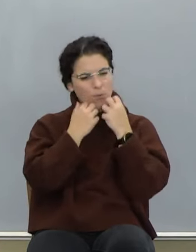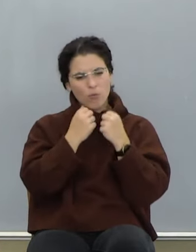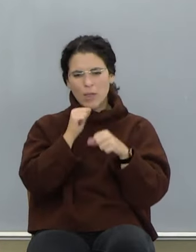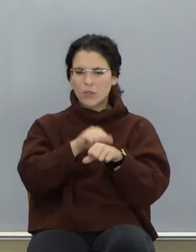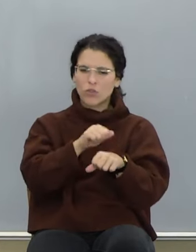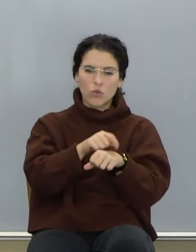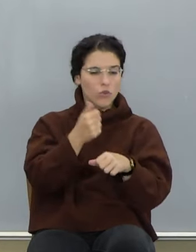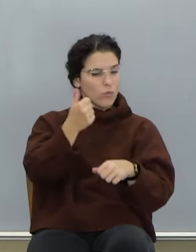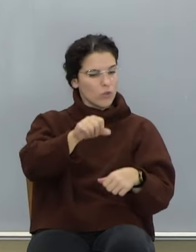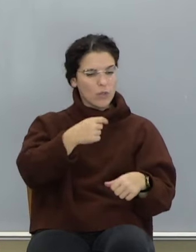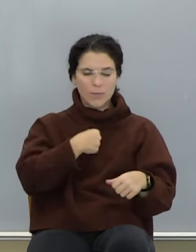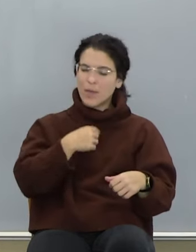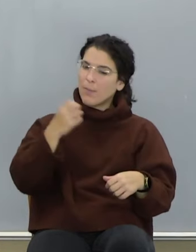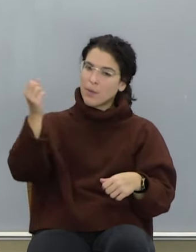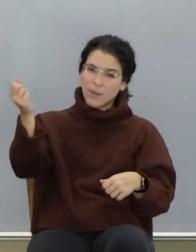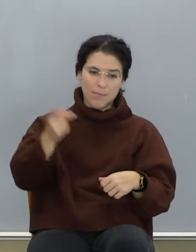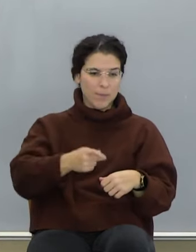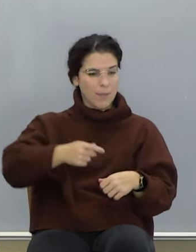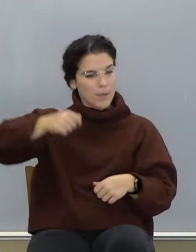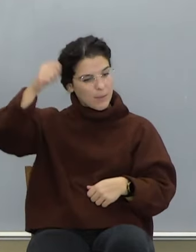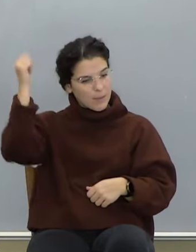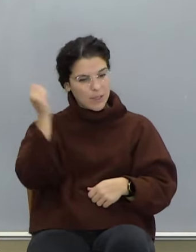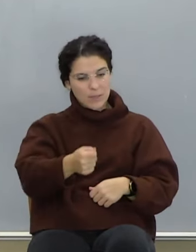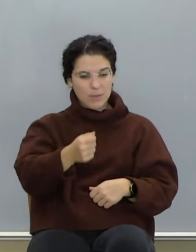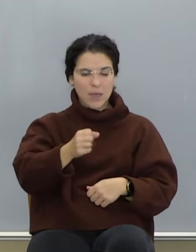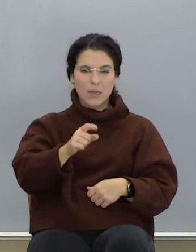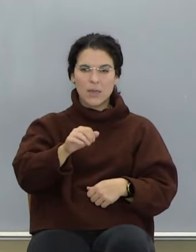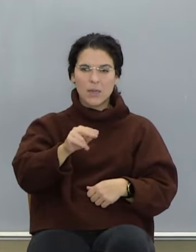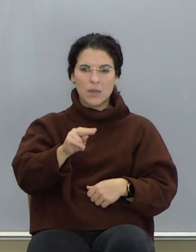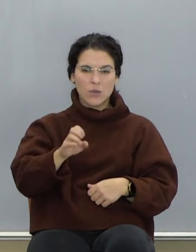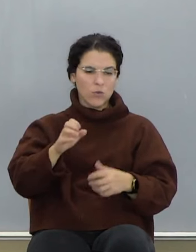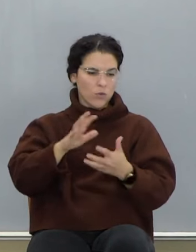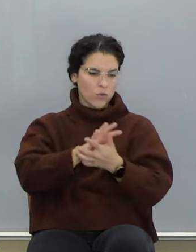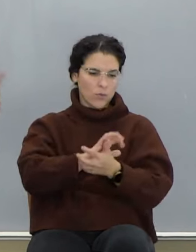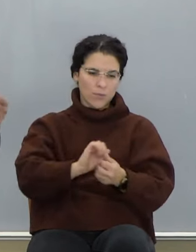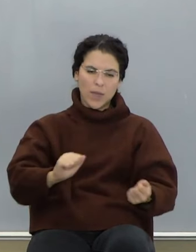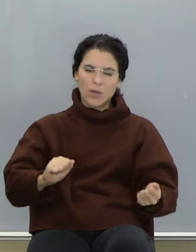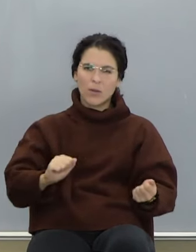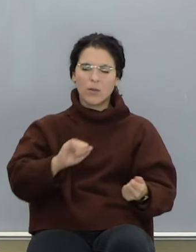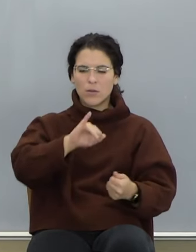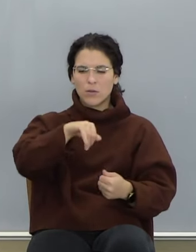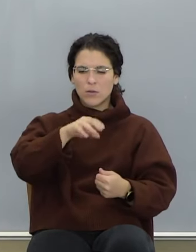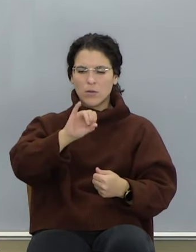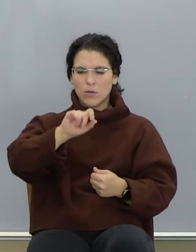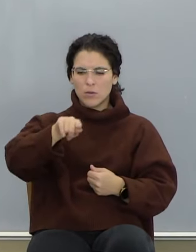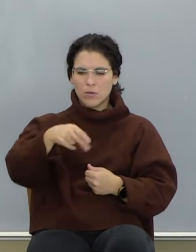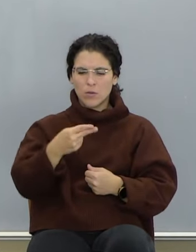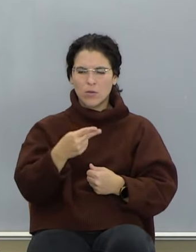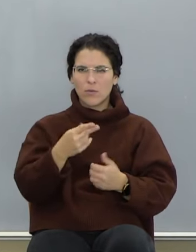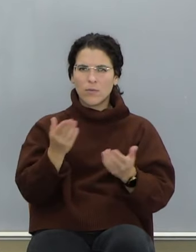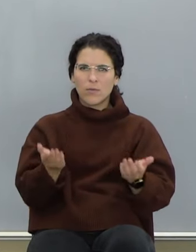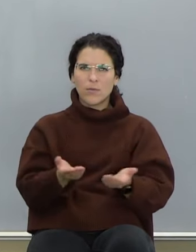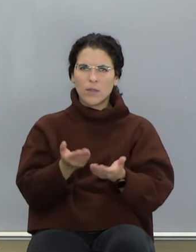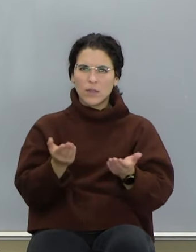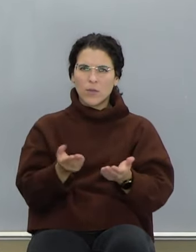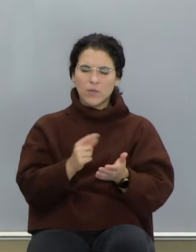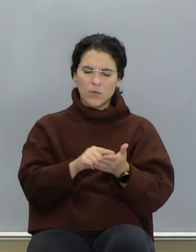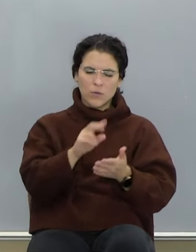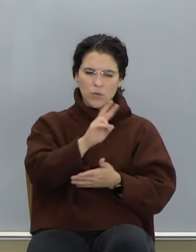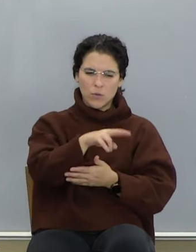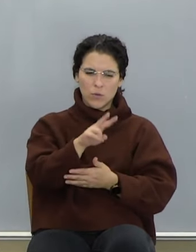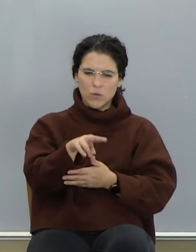You reject me, I'm coming back, and I'm going to crush you to a powder. Joseph here, verses 22 through verse